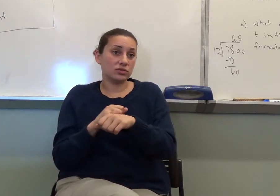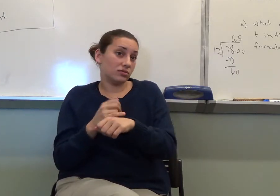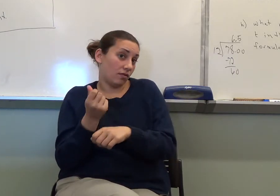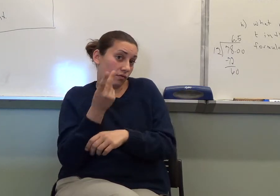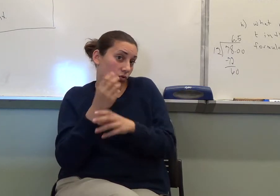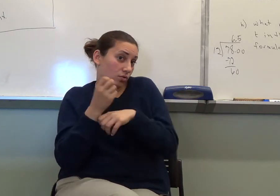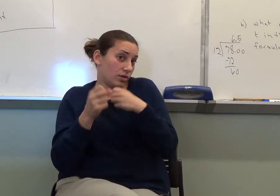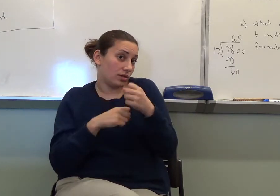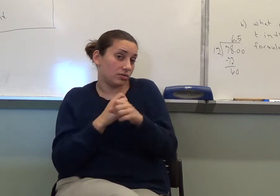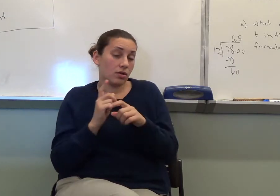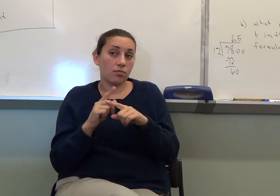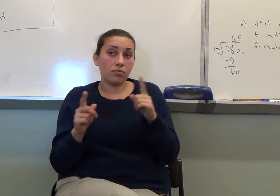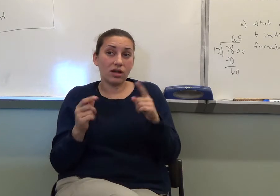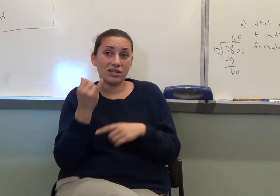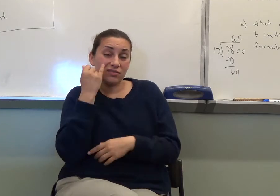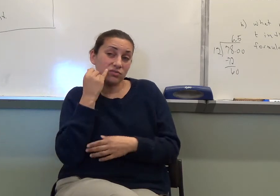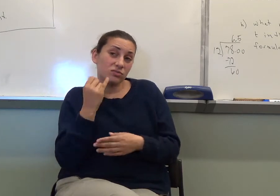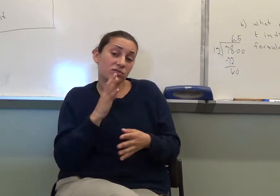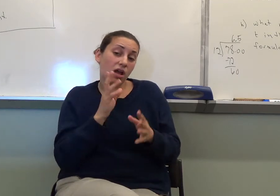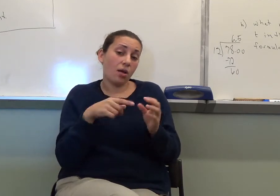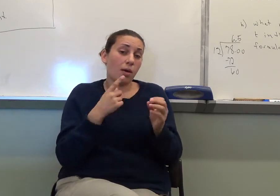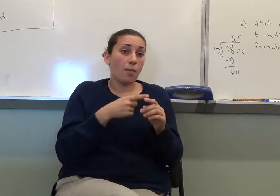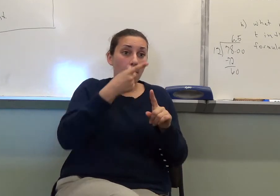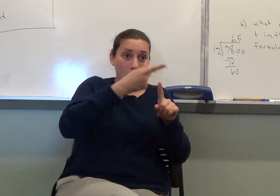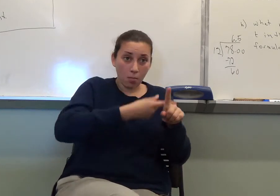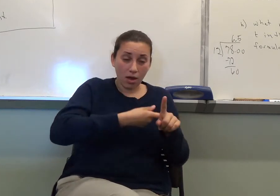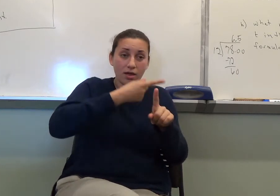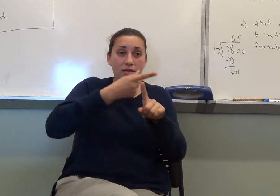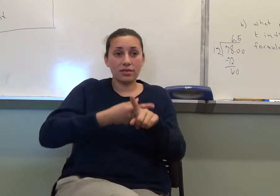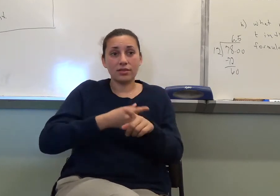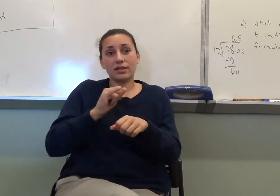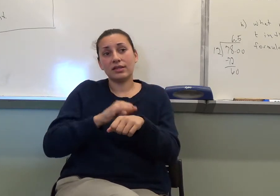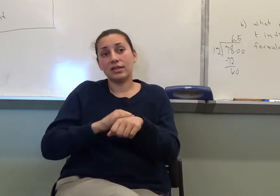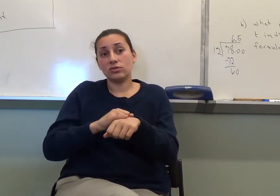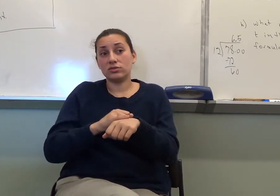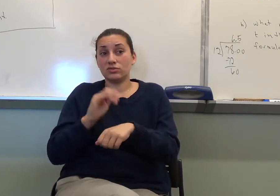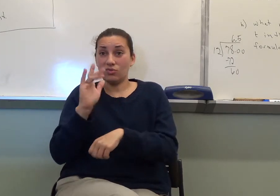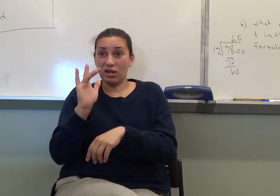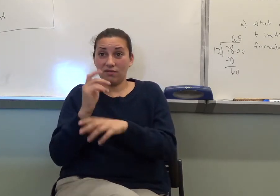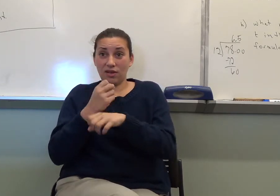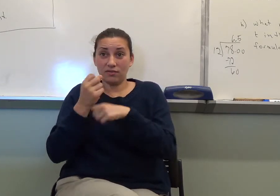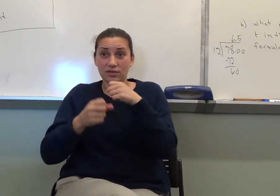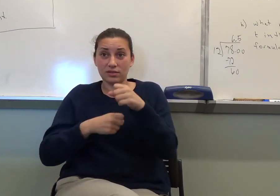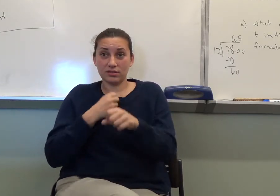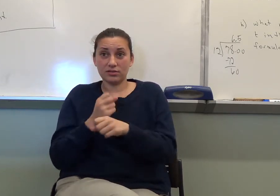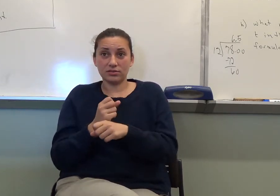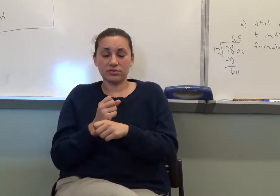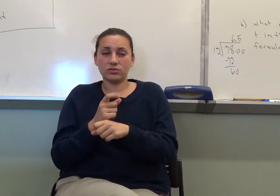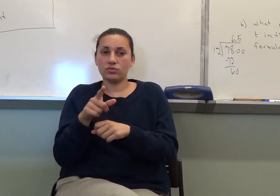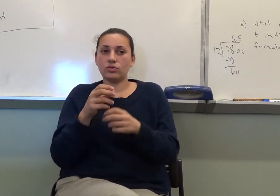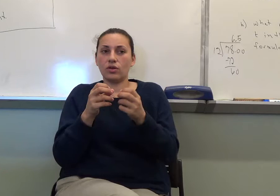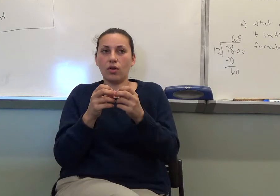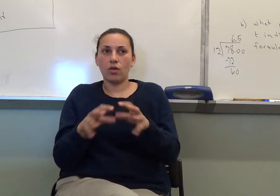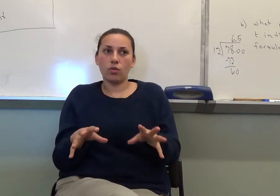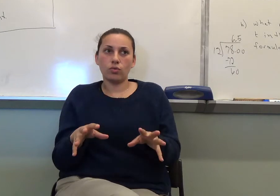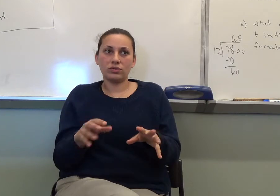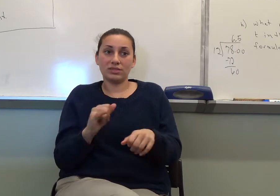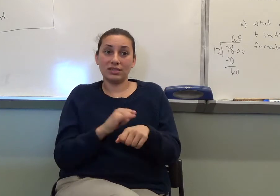if we're talking about monthly interest for 25 years, you're going to lose not only interest in the